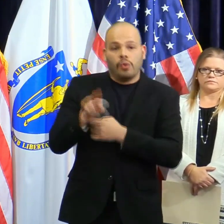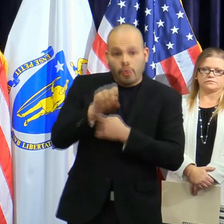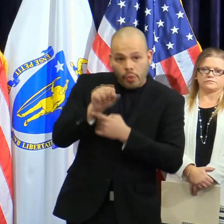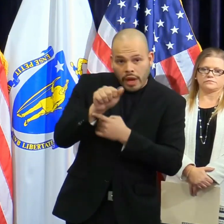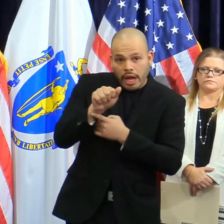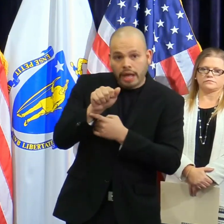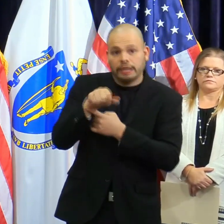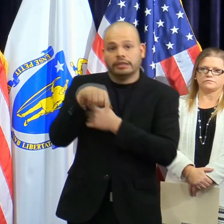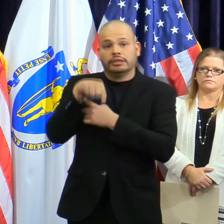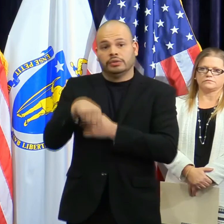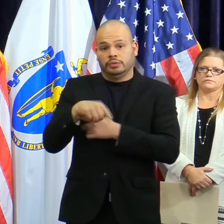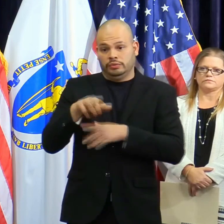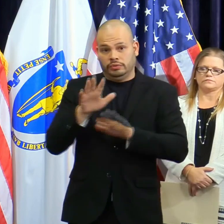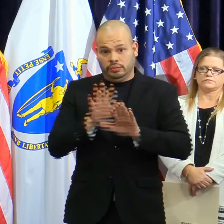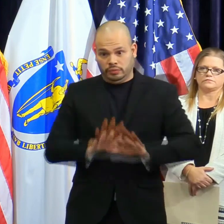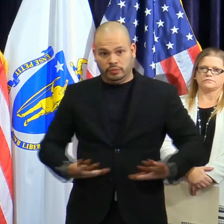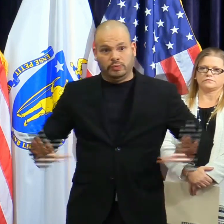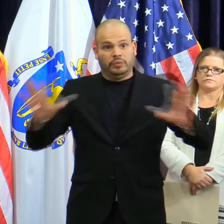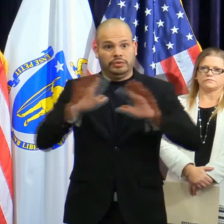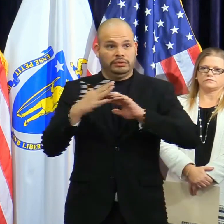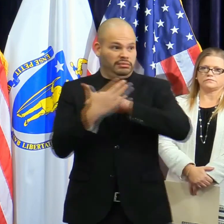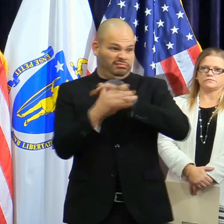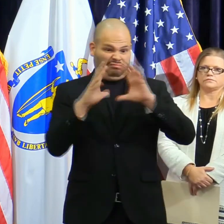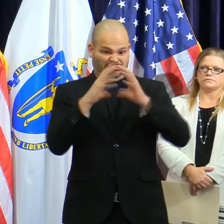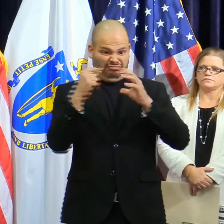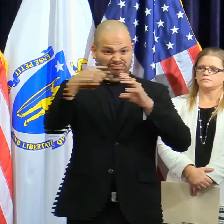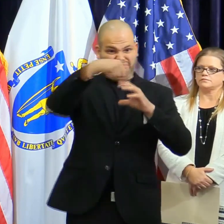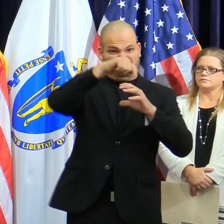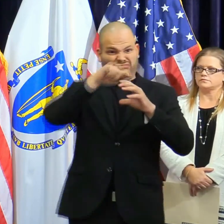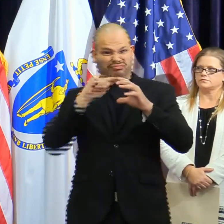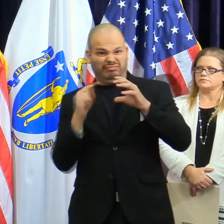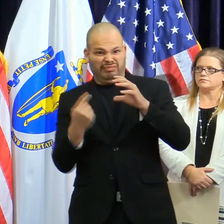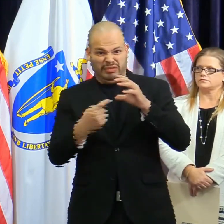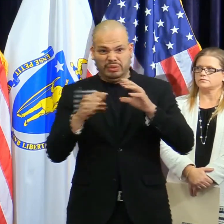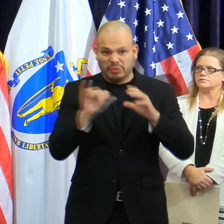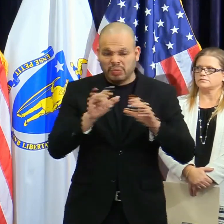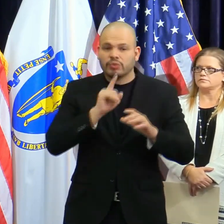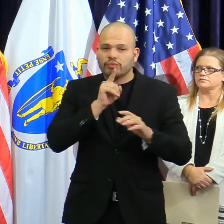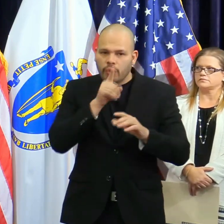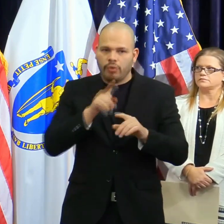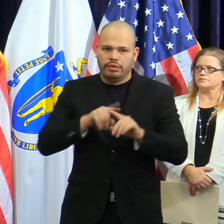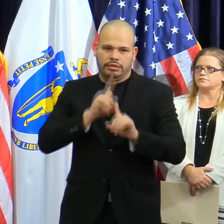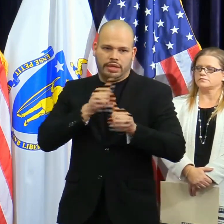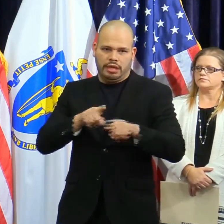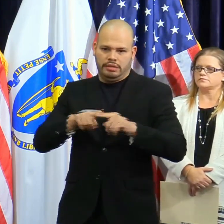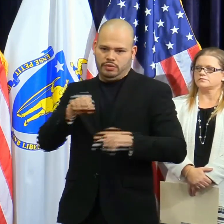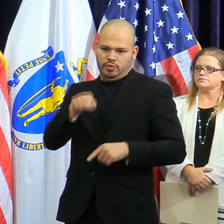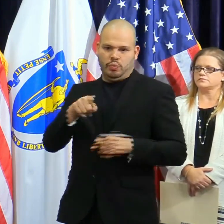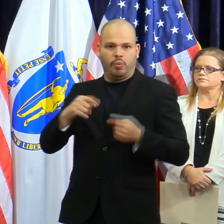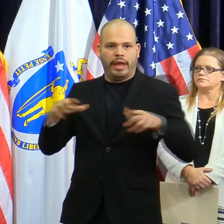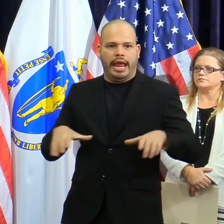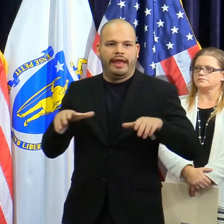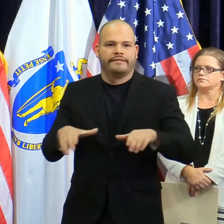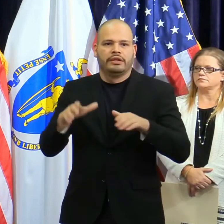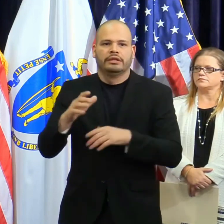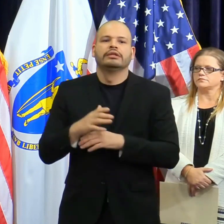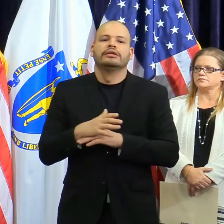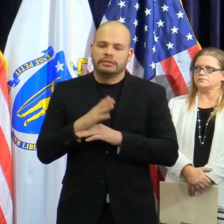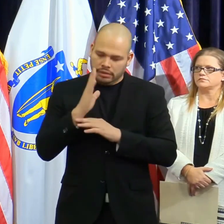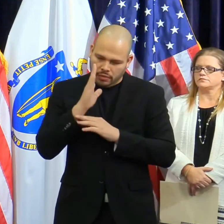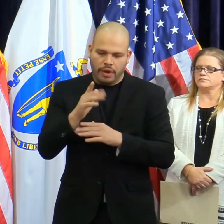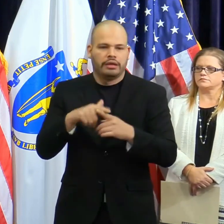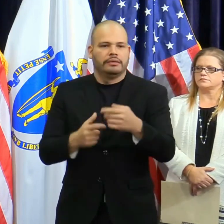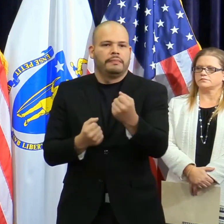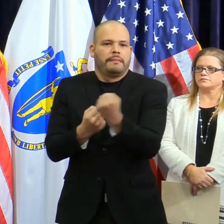the safety of their people must respond to this evil act, and they are, and they will. It's heartening to